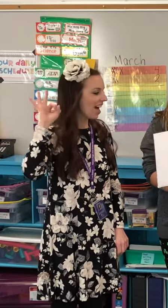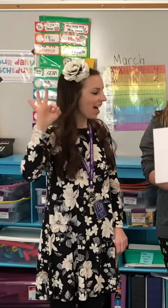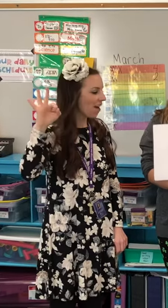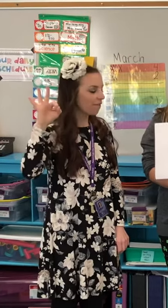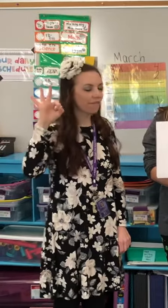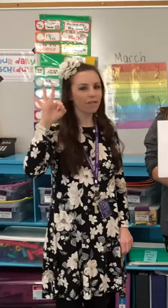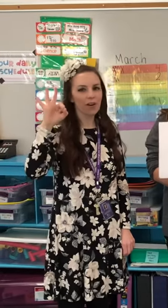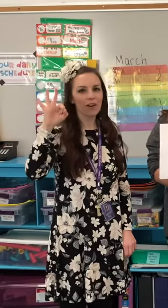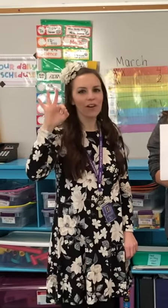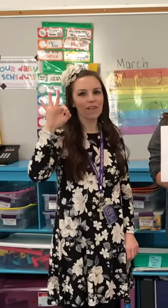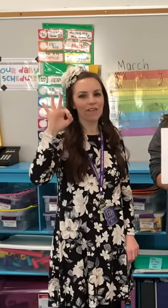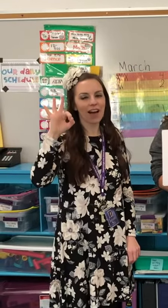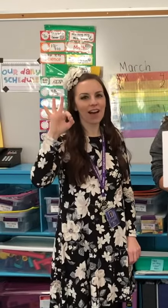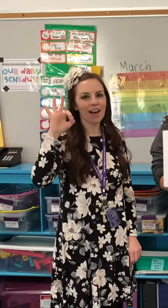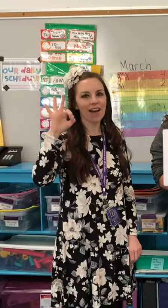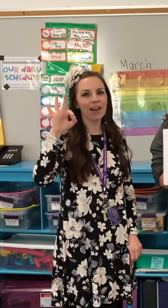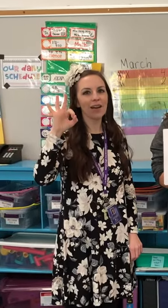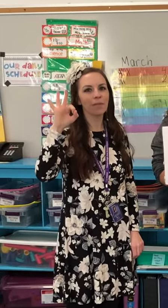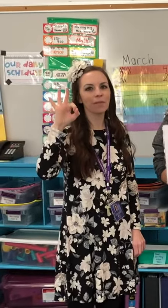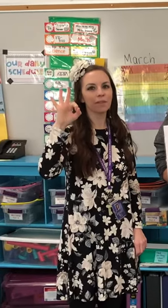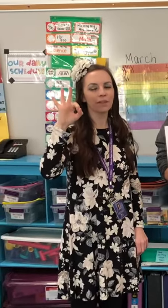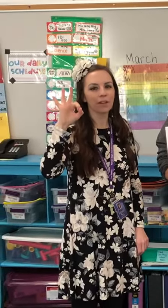F for farm.